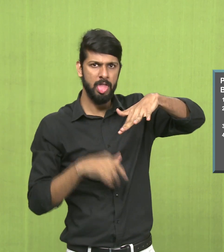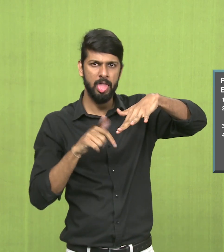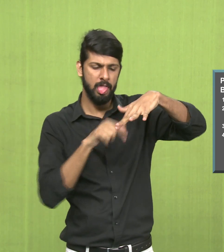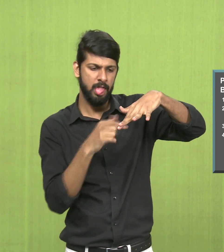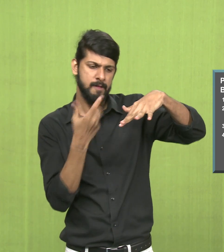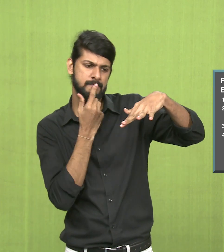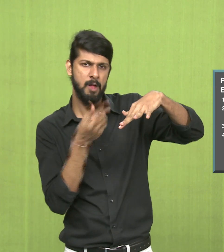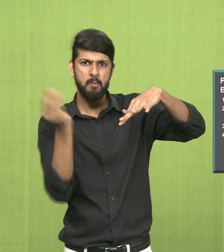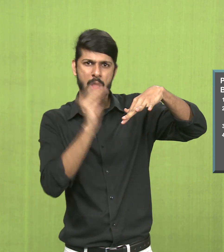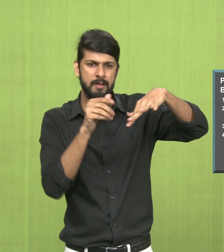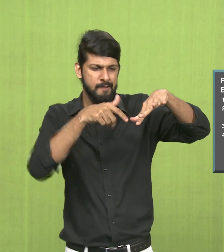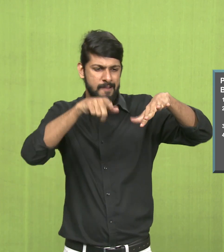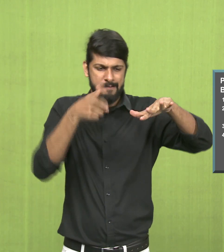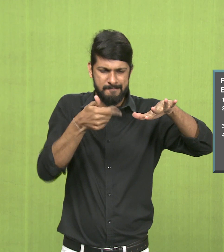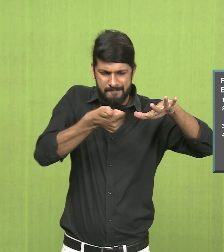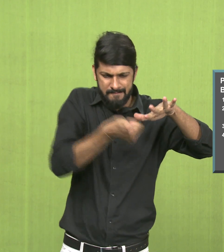hand for the shape,